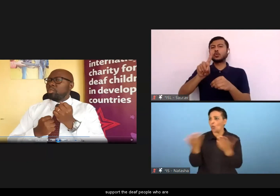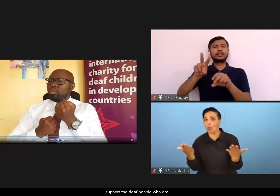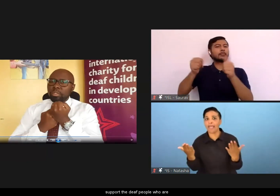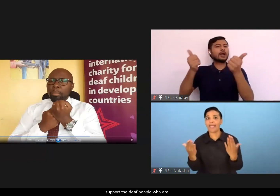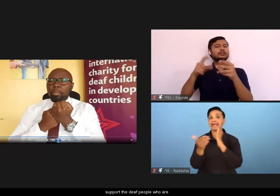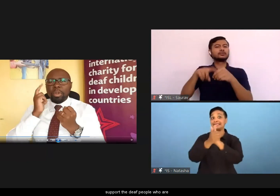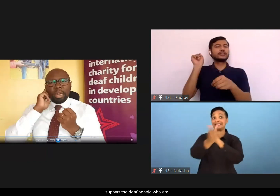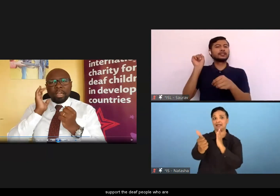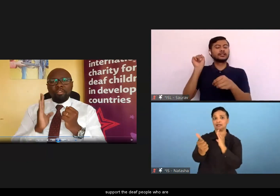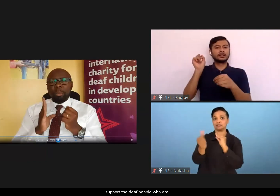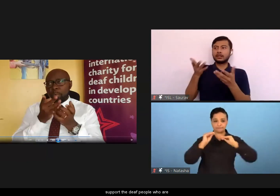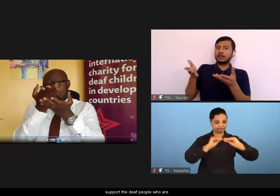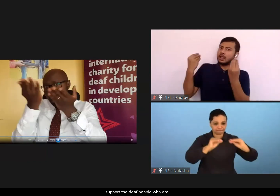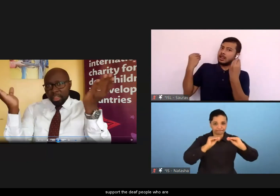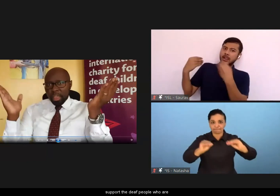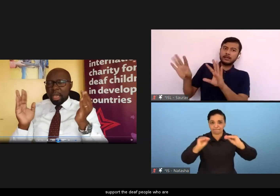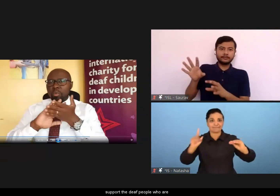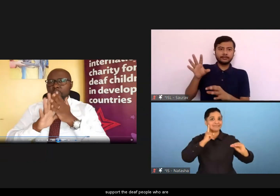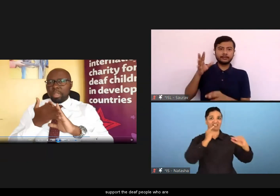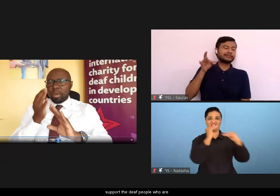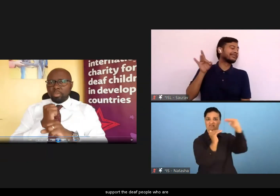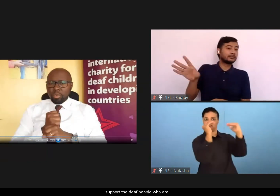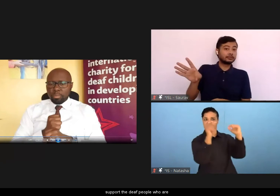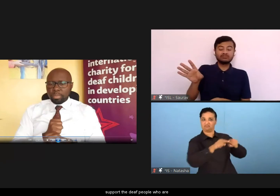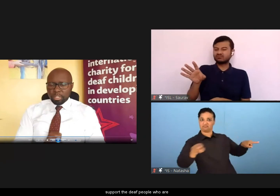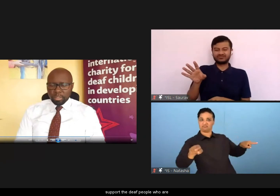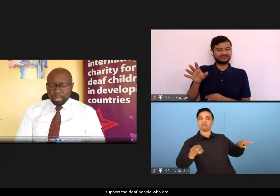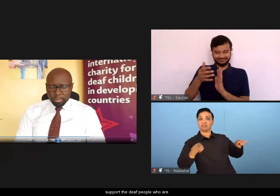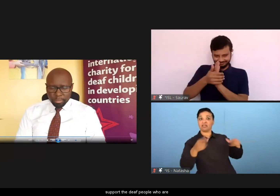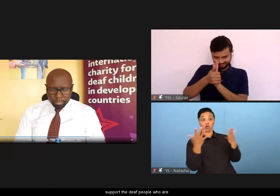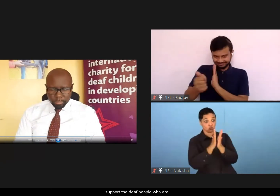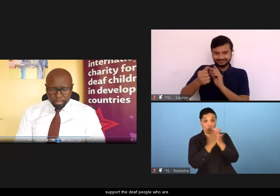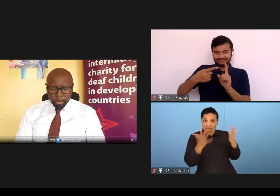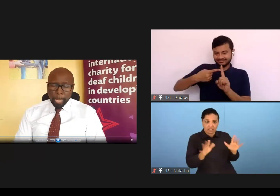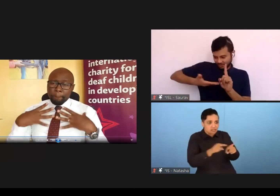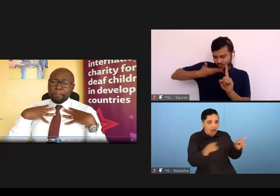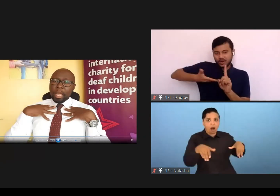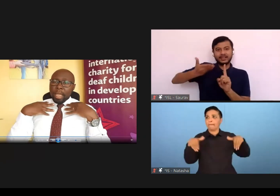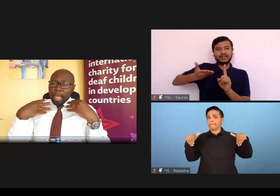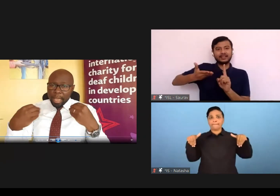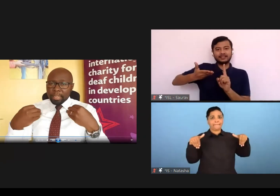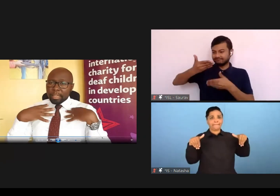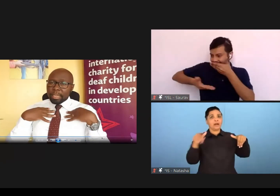skills to support the deaf people who are out there without jobs.